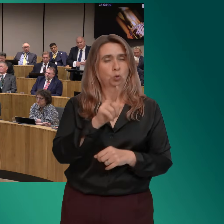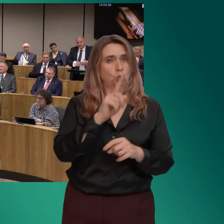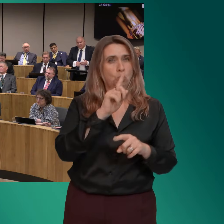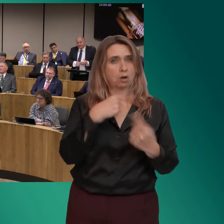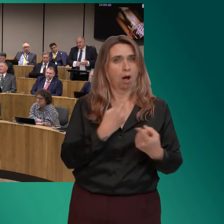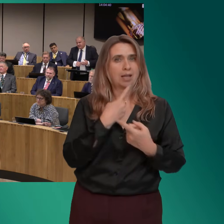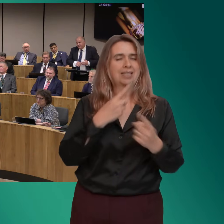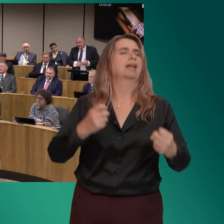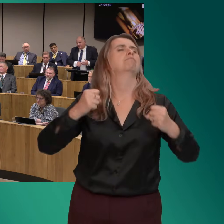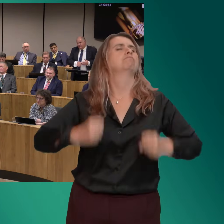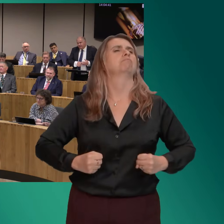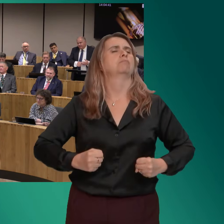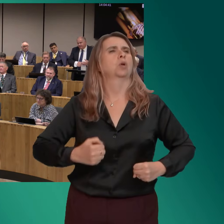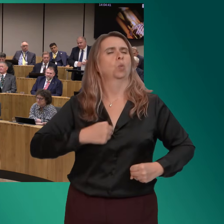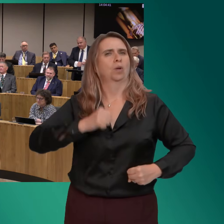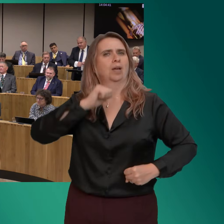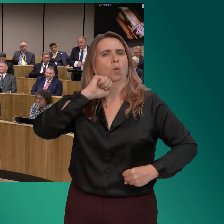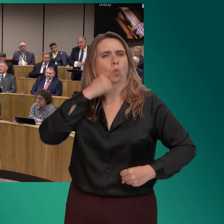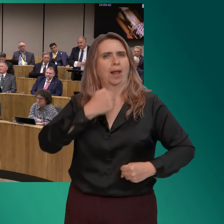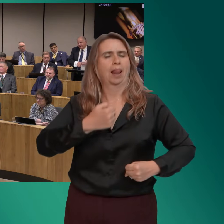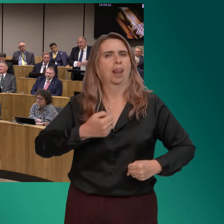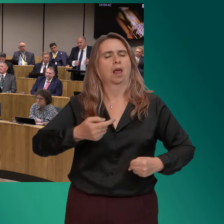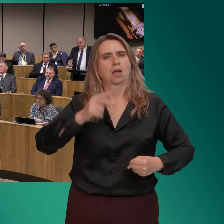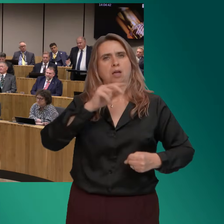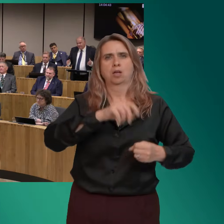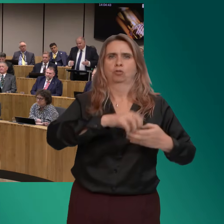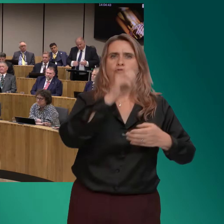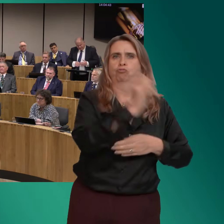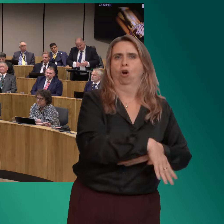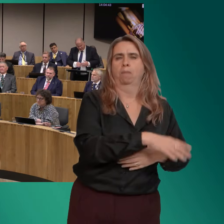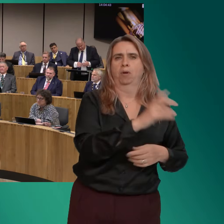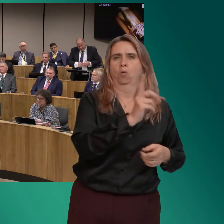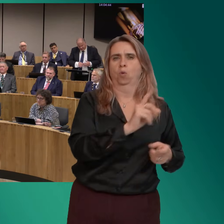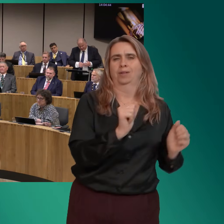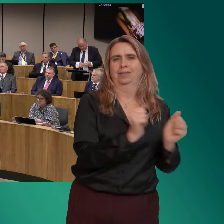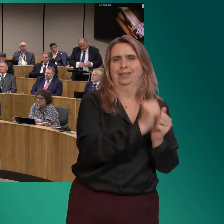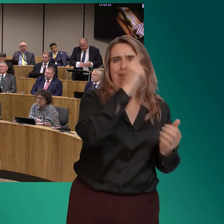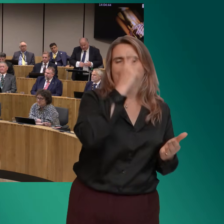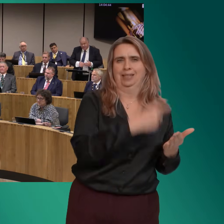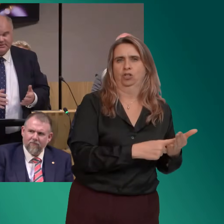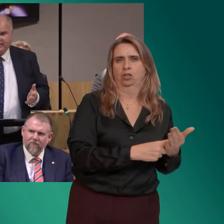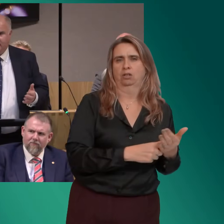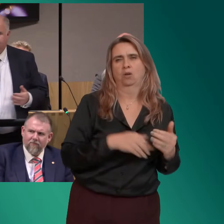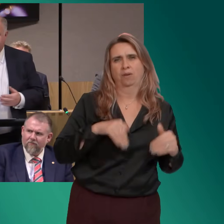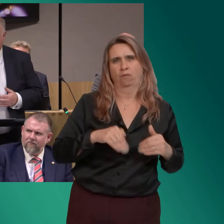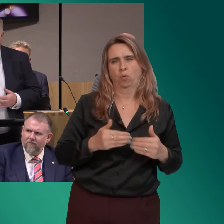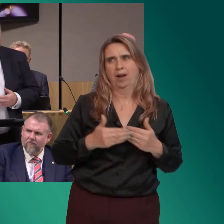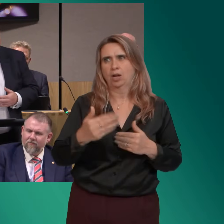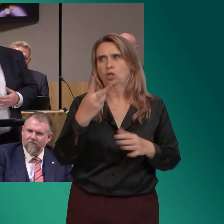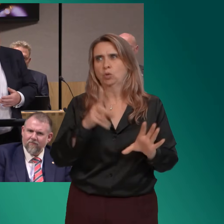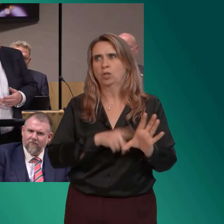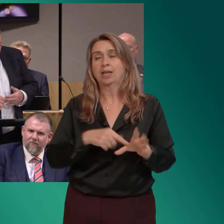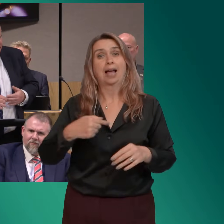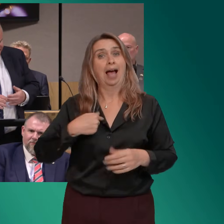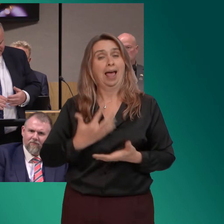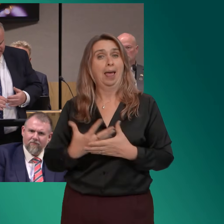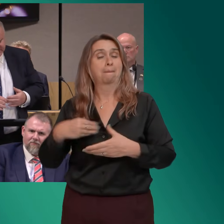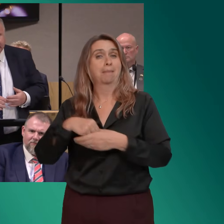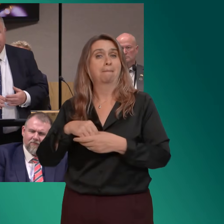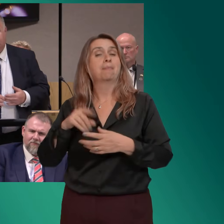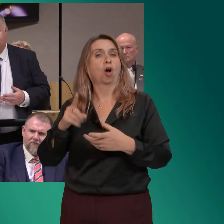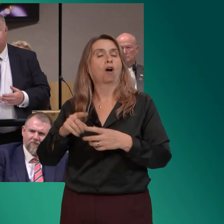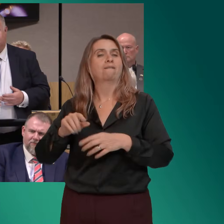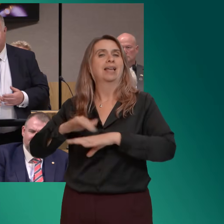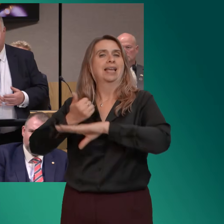commit to saying that he would reverse that review over a 2-year period. I should declare an interest. I'm a member of the Institute of